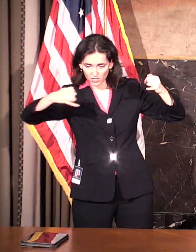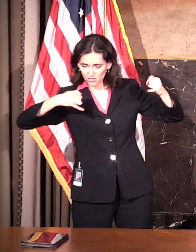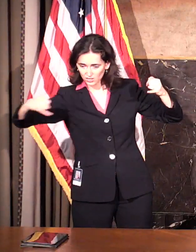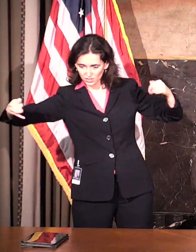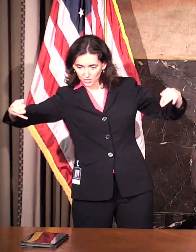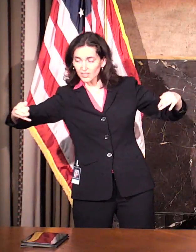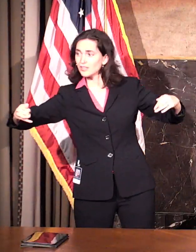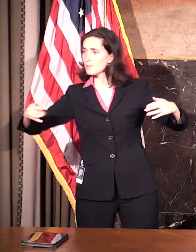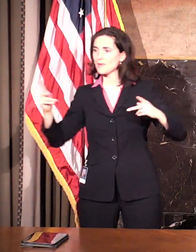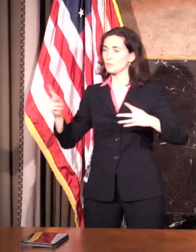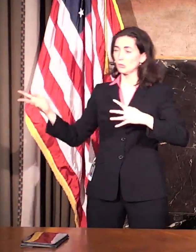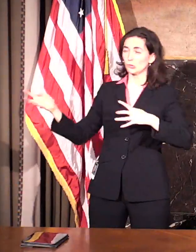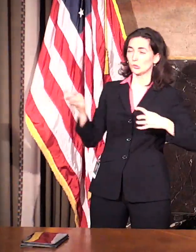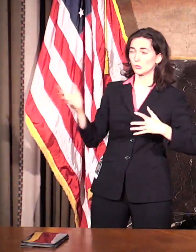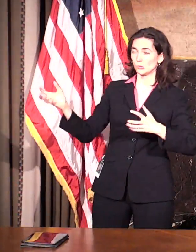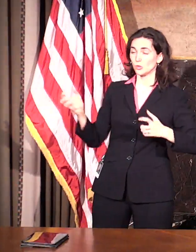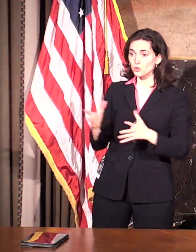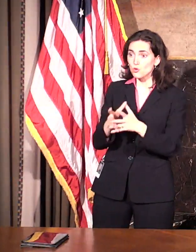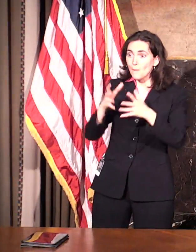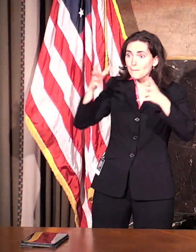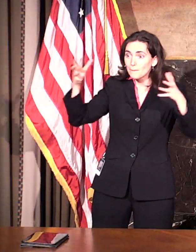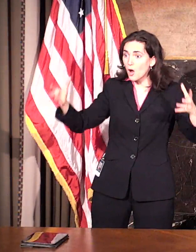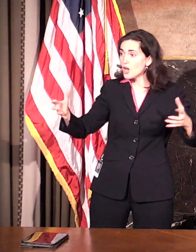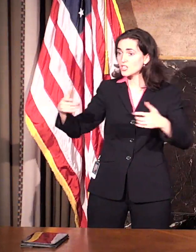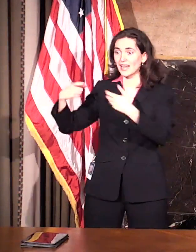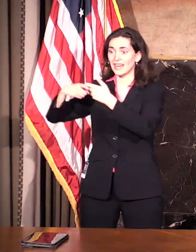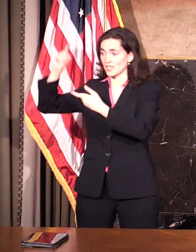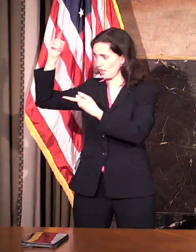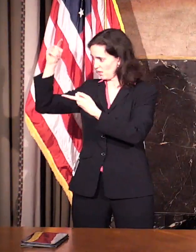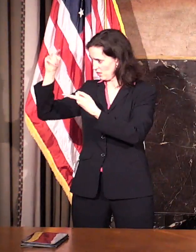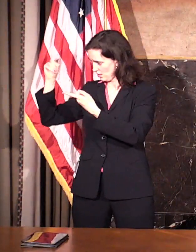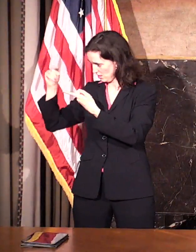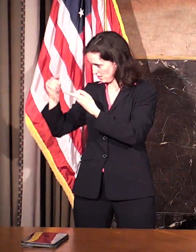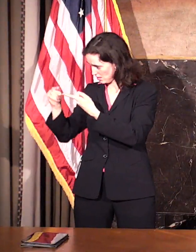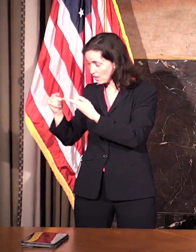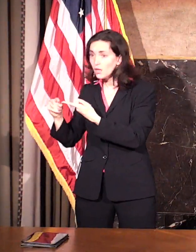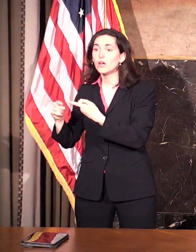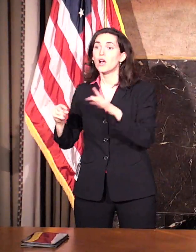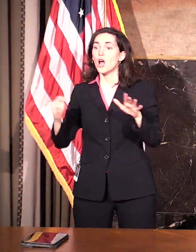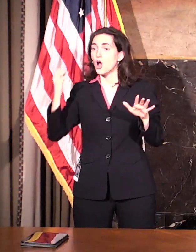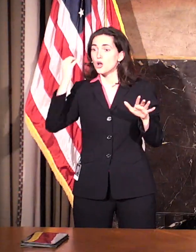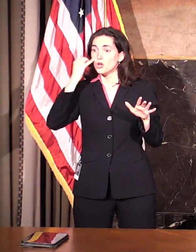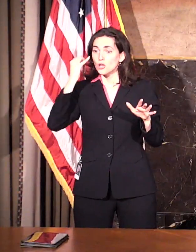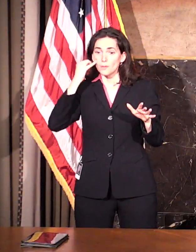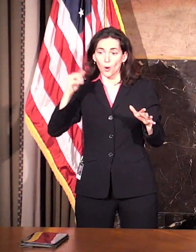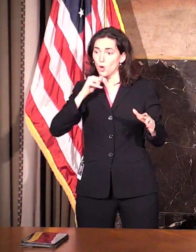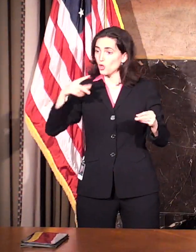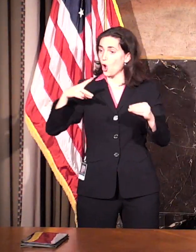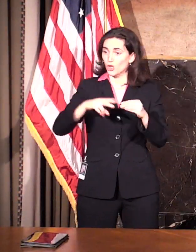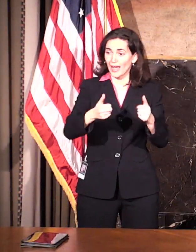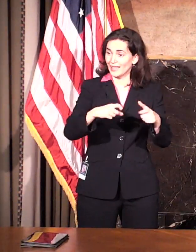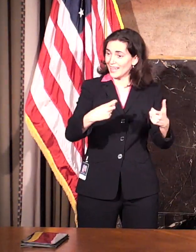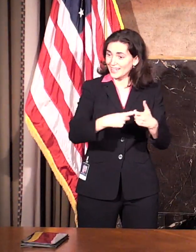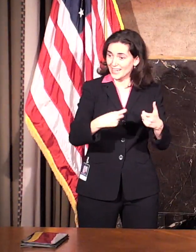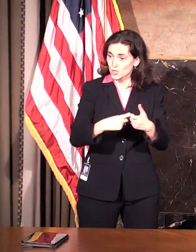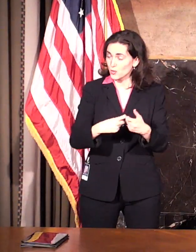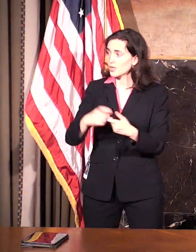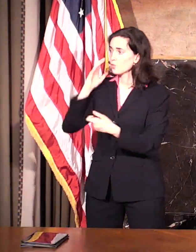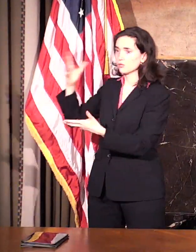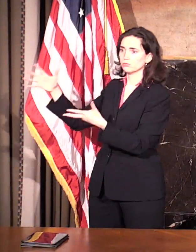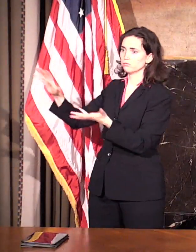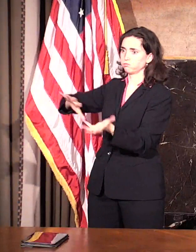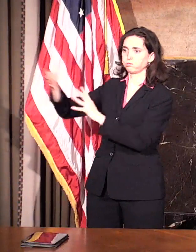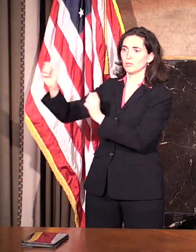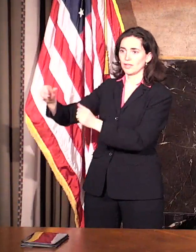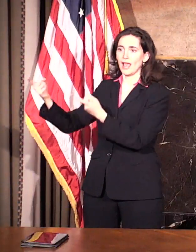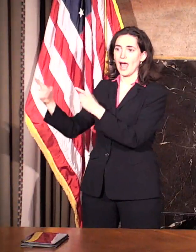it, they have to do these rolling blackouts in order to prevent catastrophic failure. And that's critically important, because